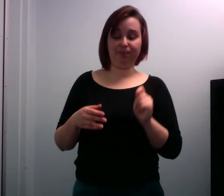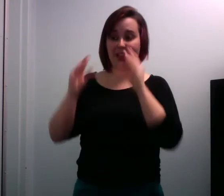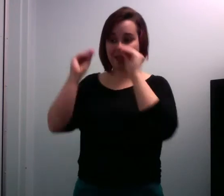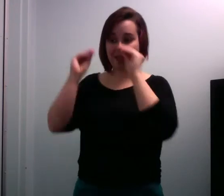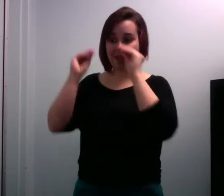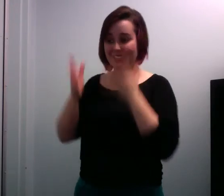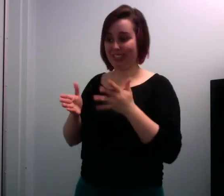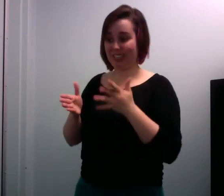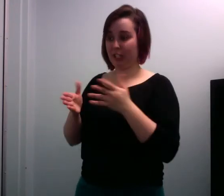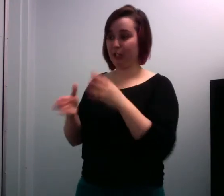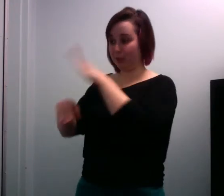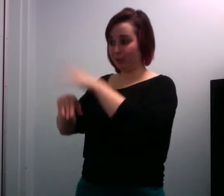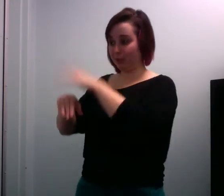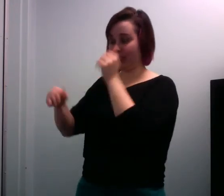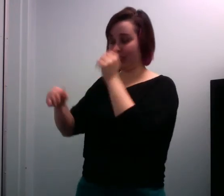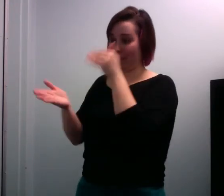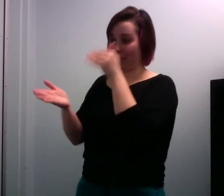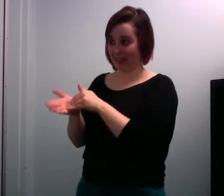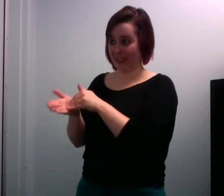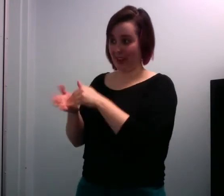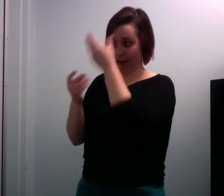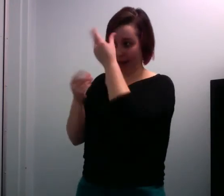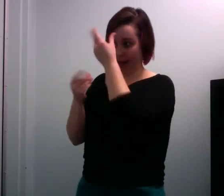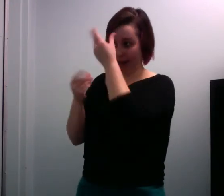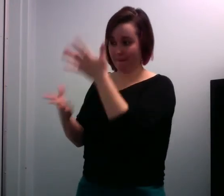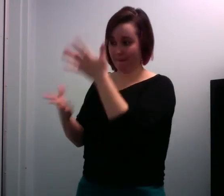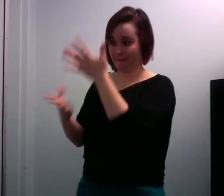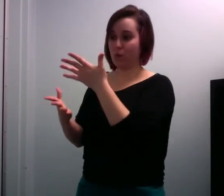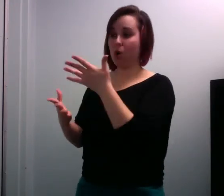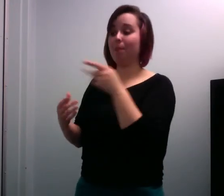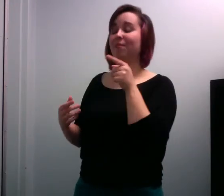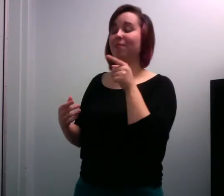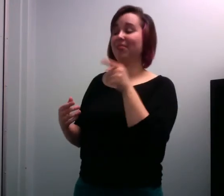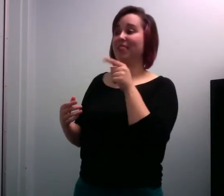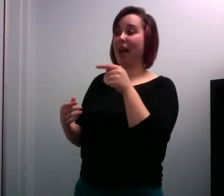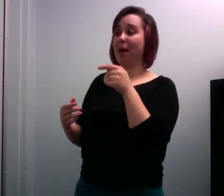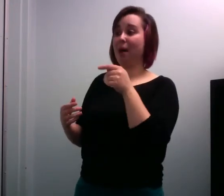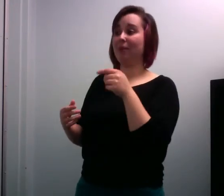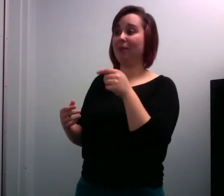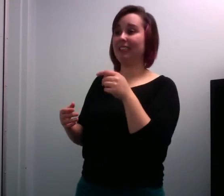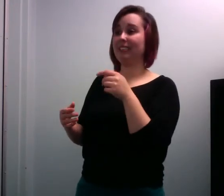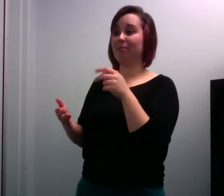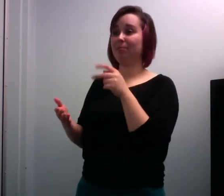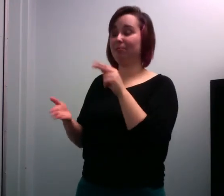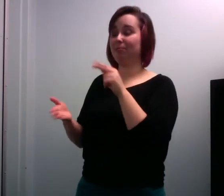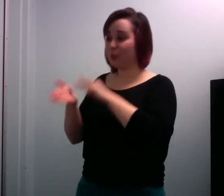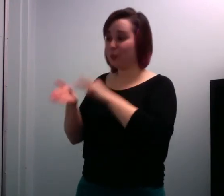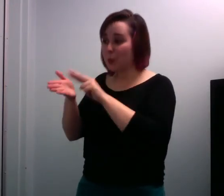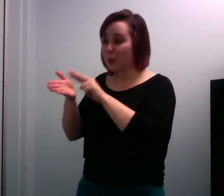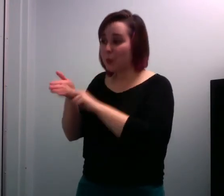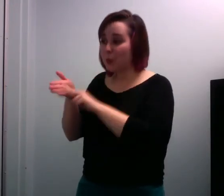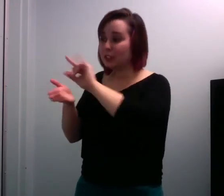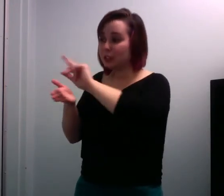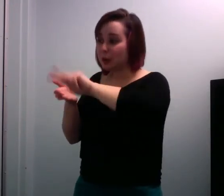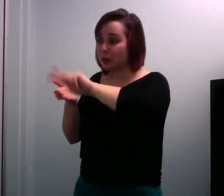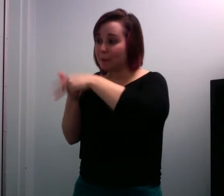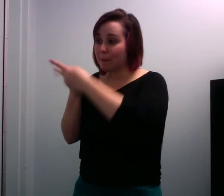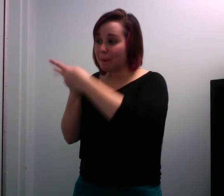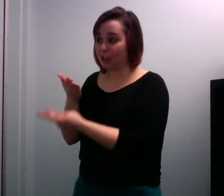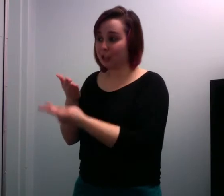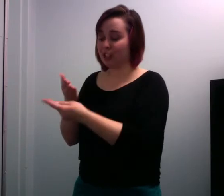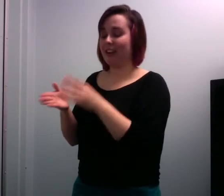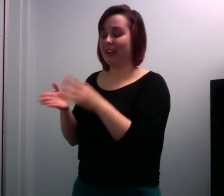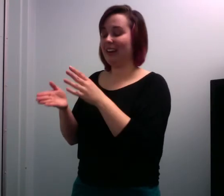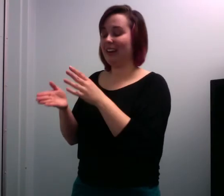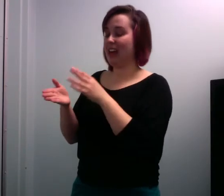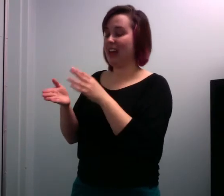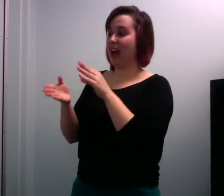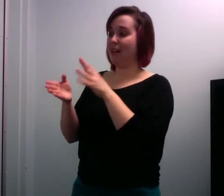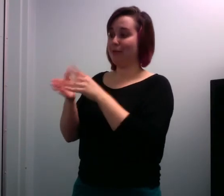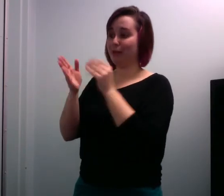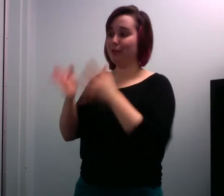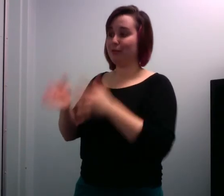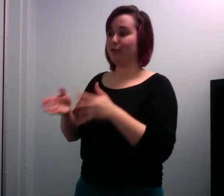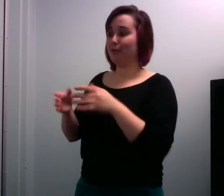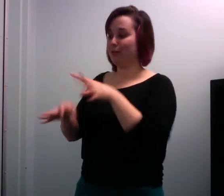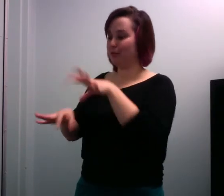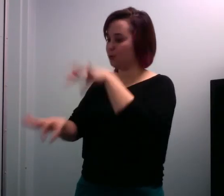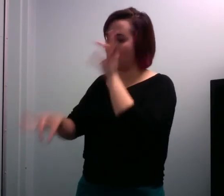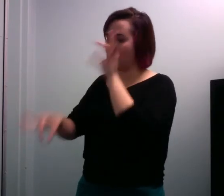that this had been an experiment and that the students had actually been selected at random. Well, the teachers were